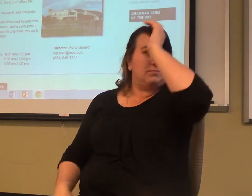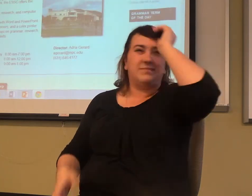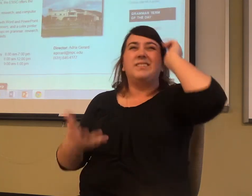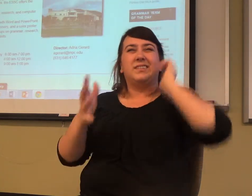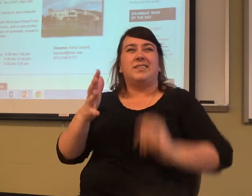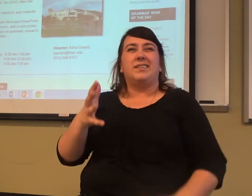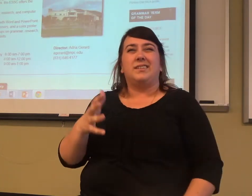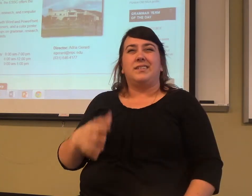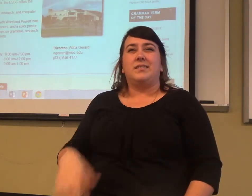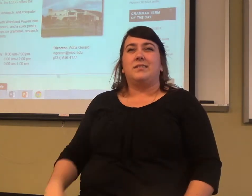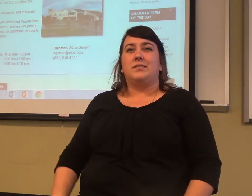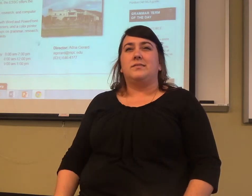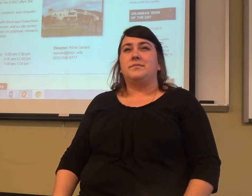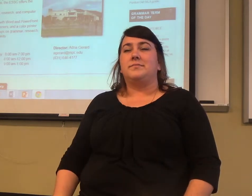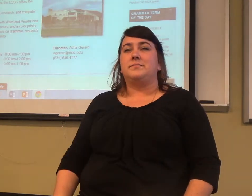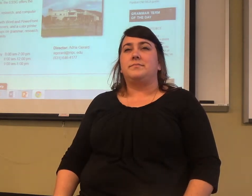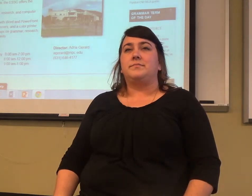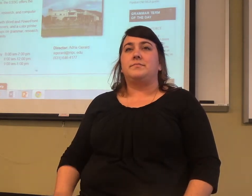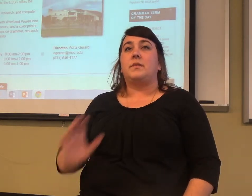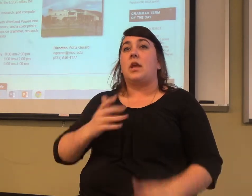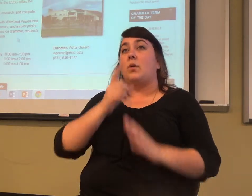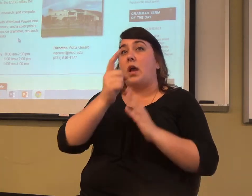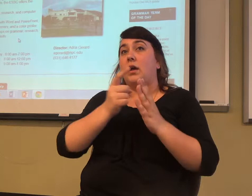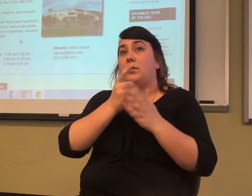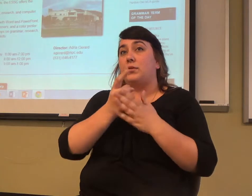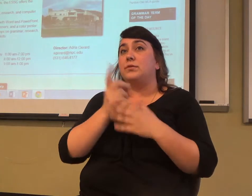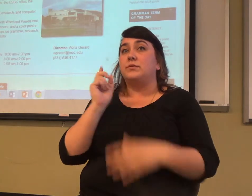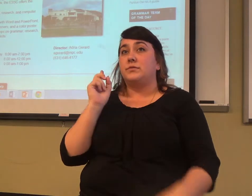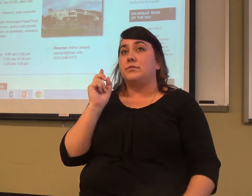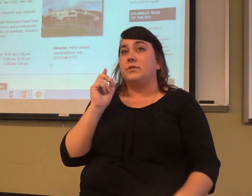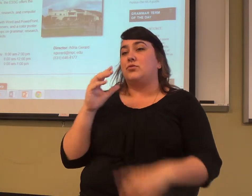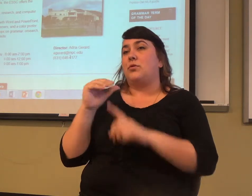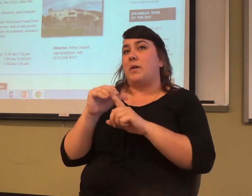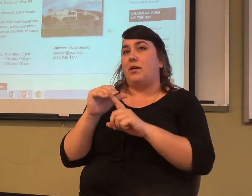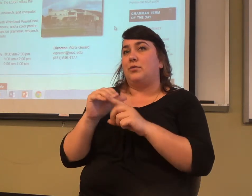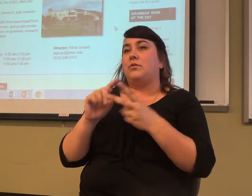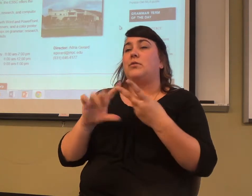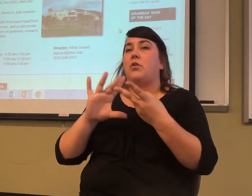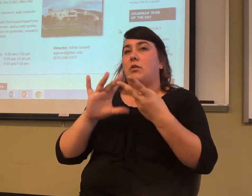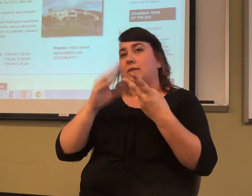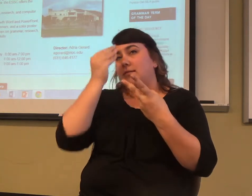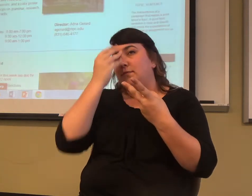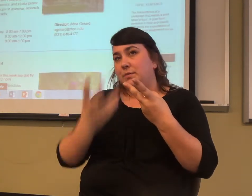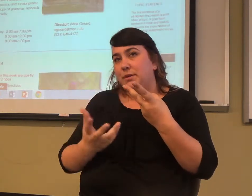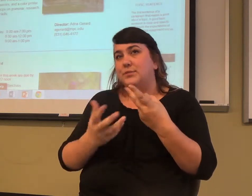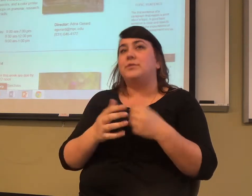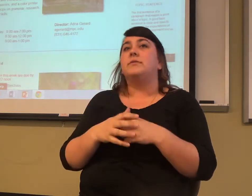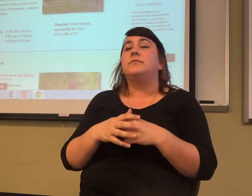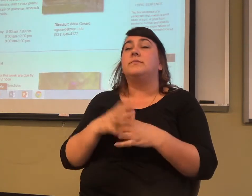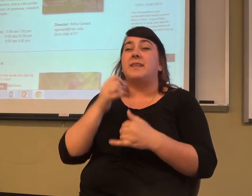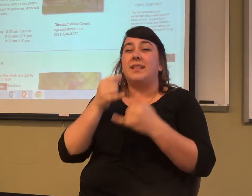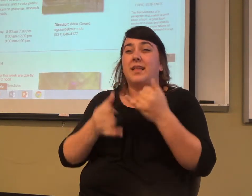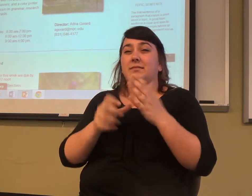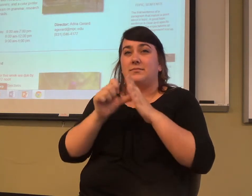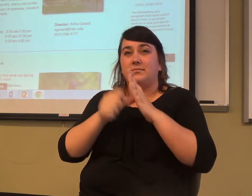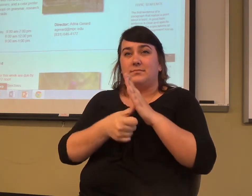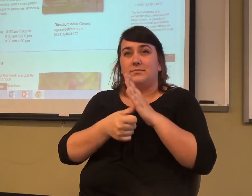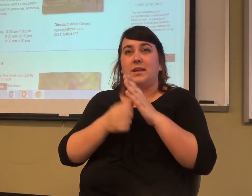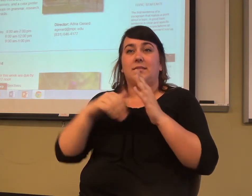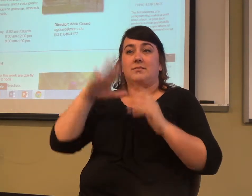Here are our hours as a reminder. Here's my contact information. The last thing I want to note here at the top of the page are